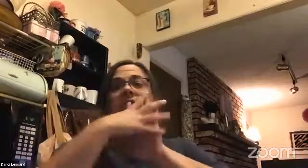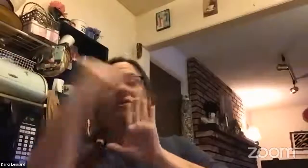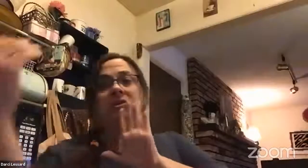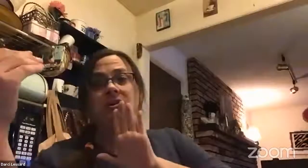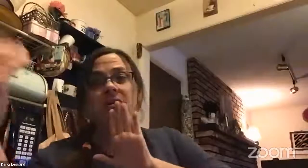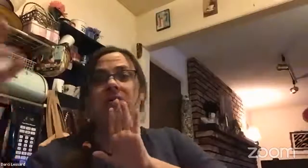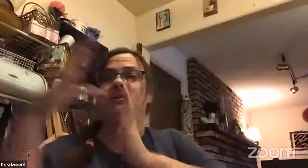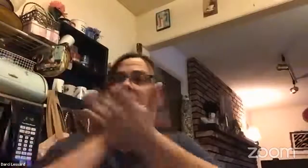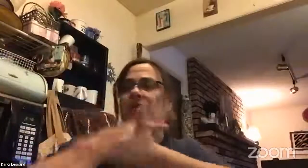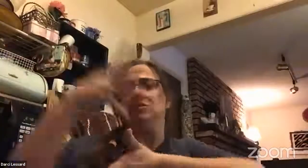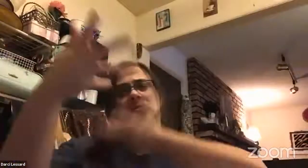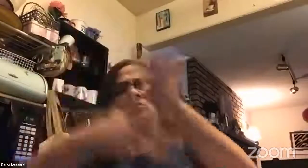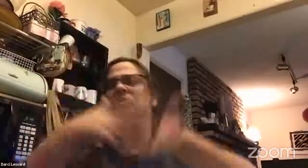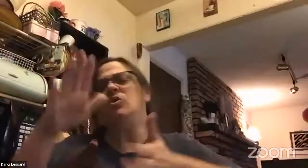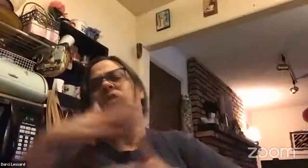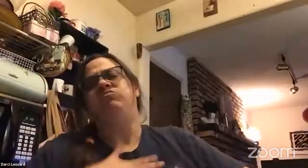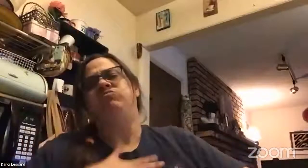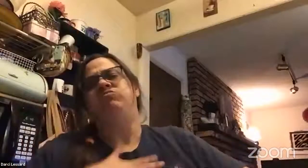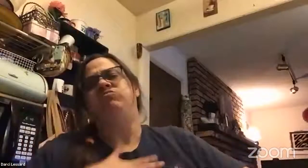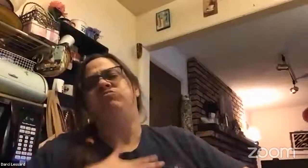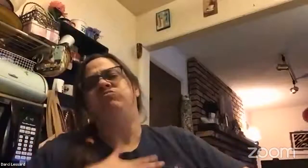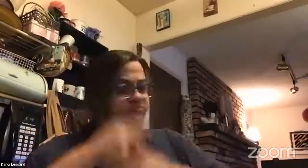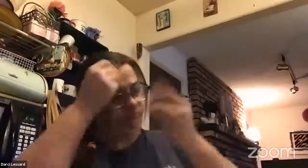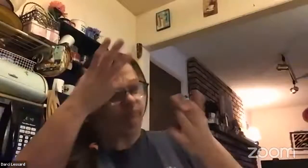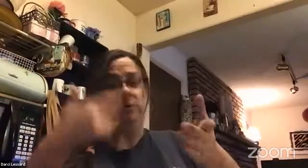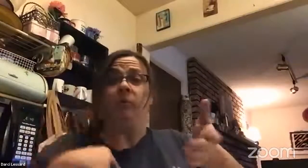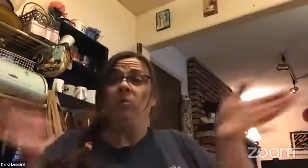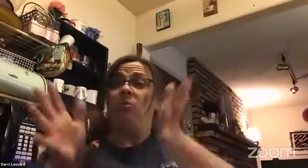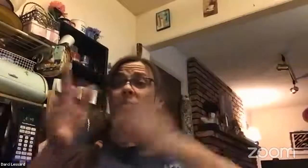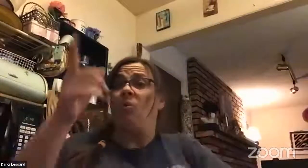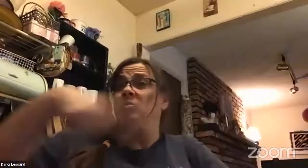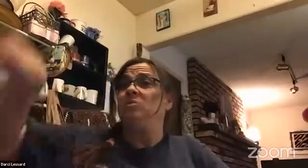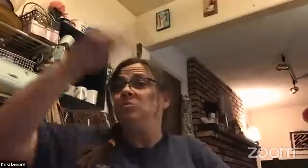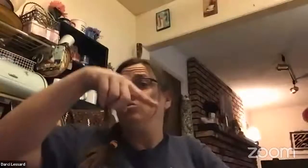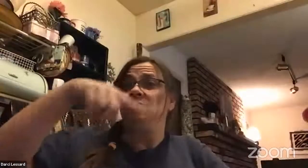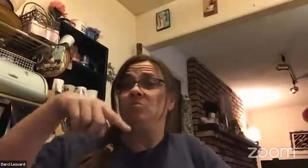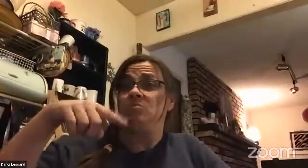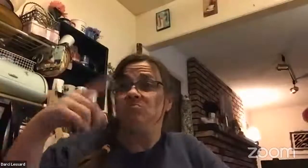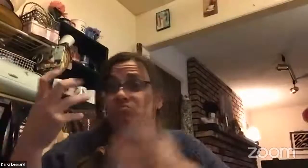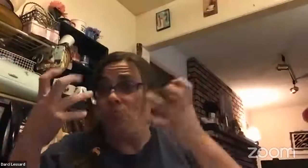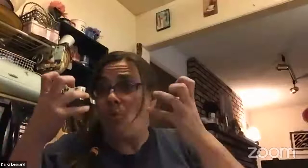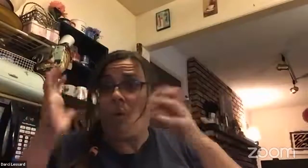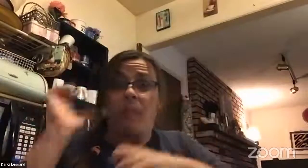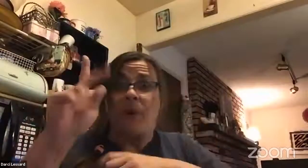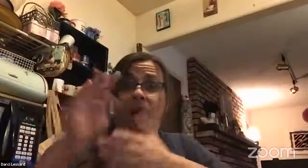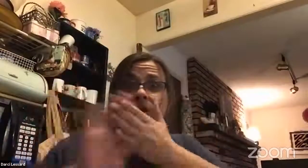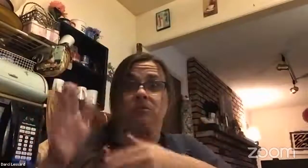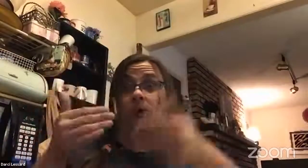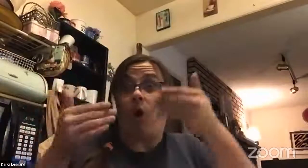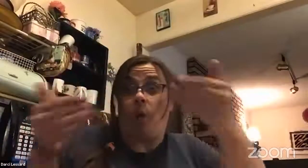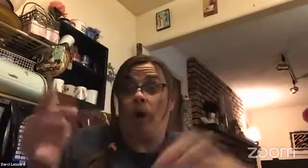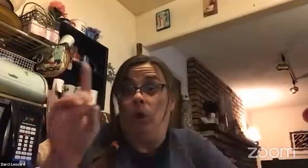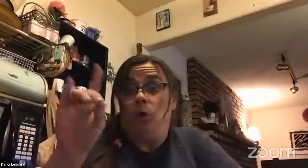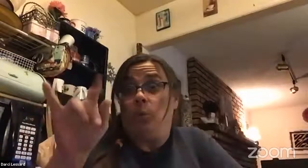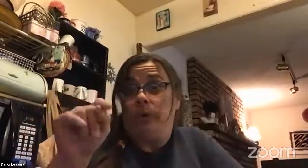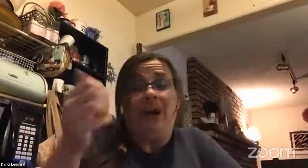from teachers. It's so interactive and it's been such a joy. So I encourage all of you here who want to go back to